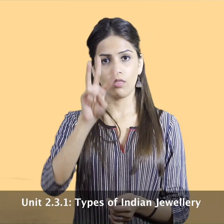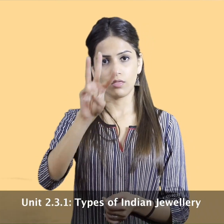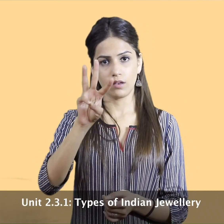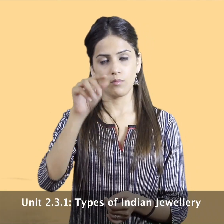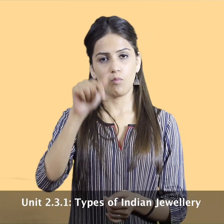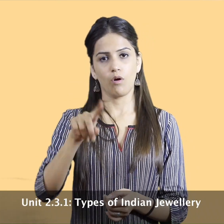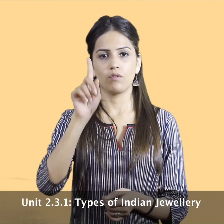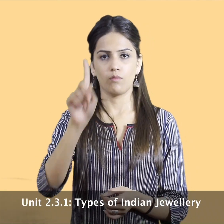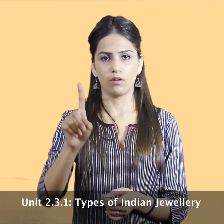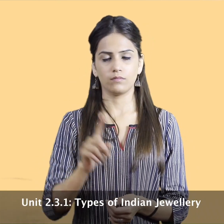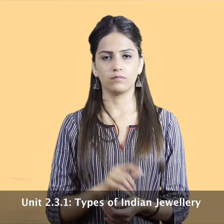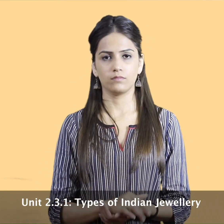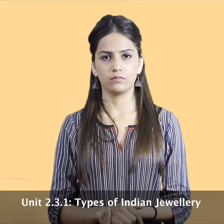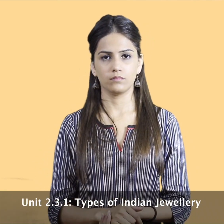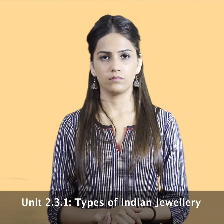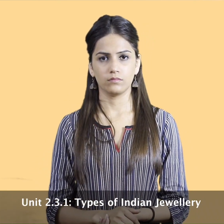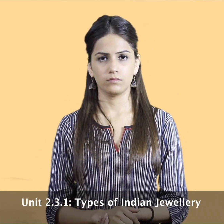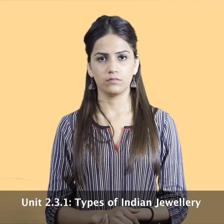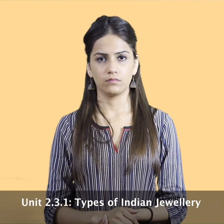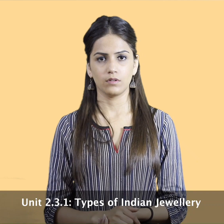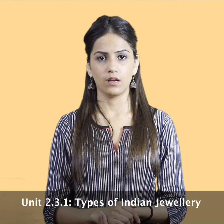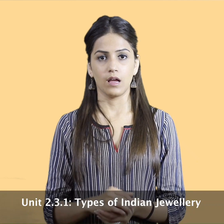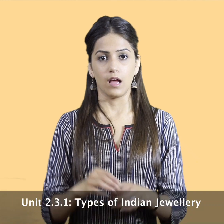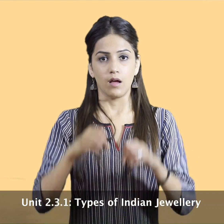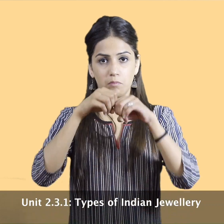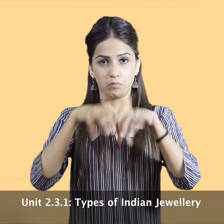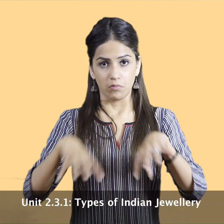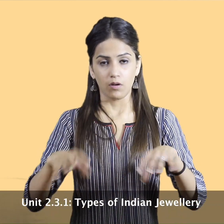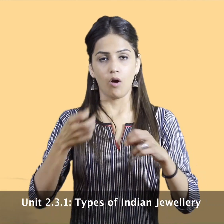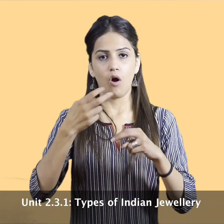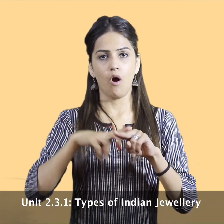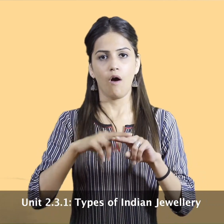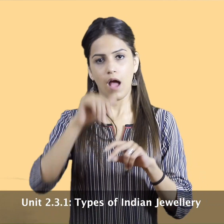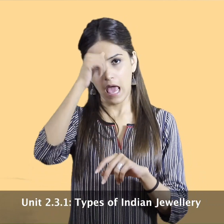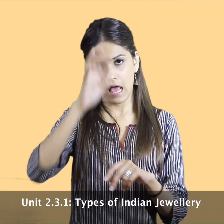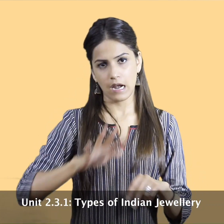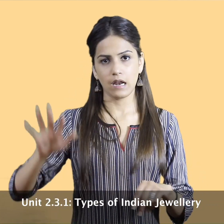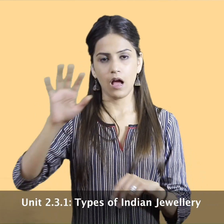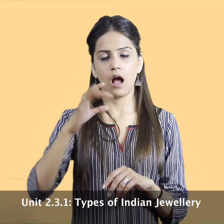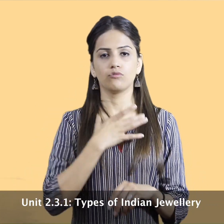Unit 2.3.1, Types of Indian Jewelry.